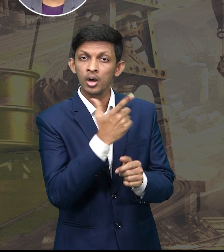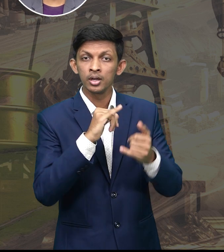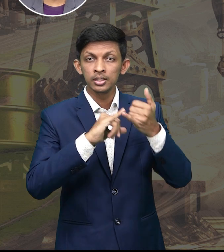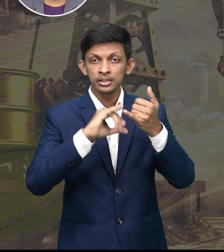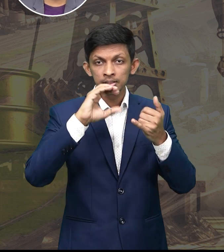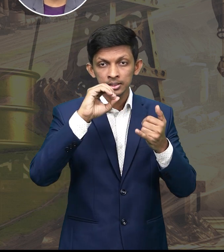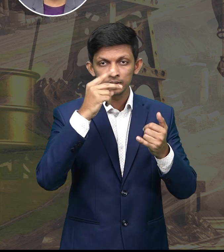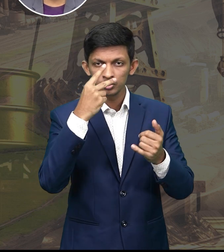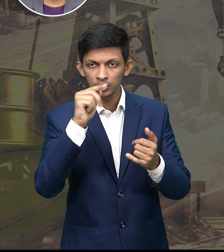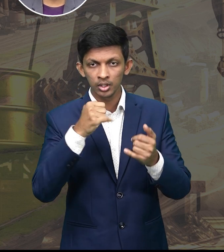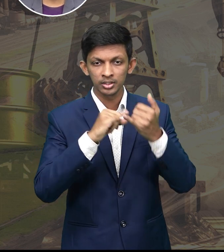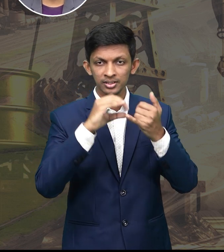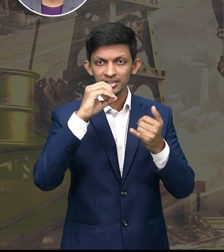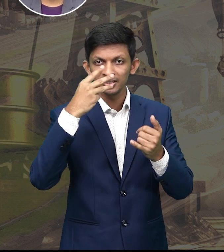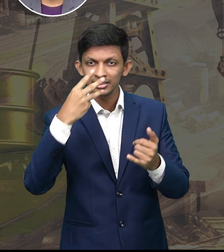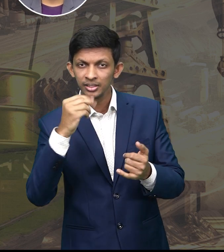oxides of nitrogen,